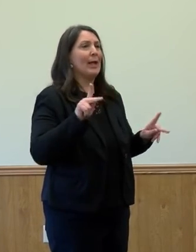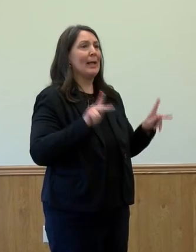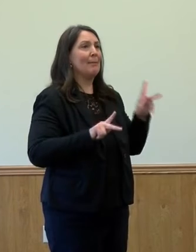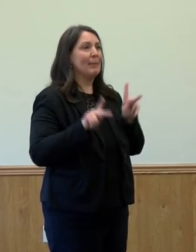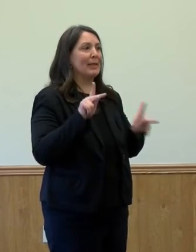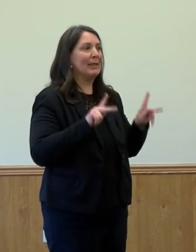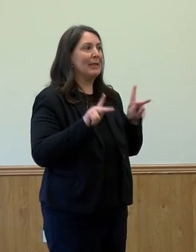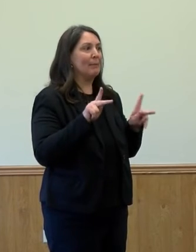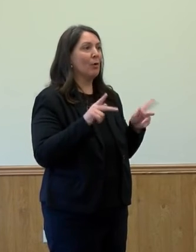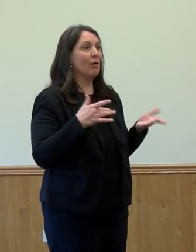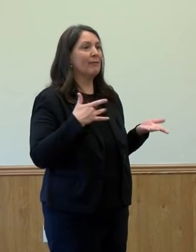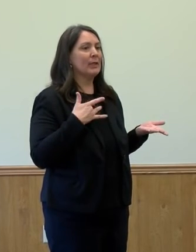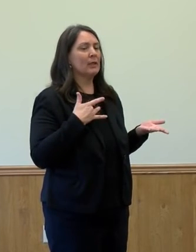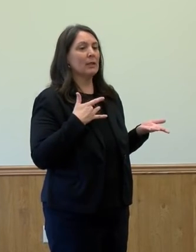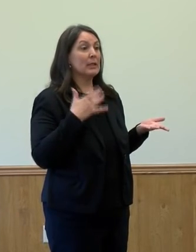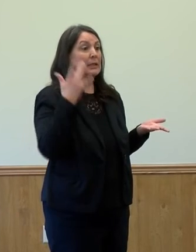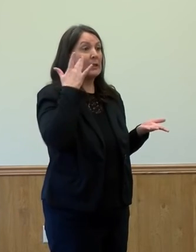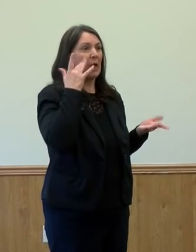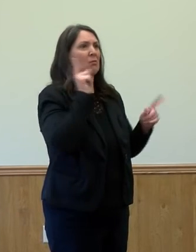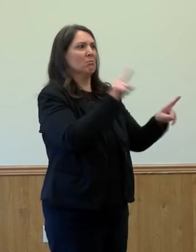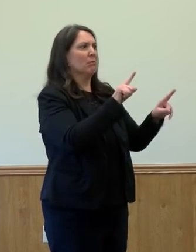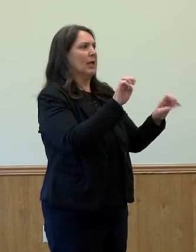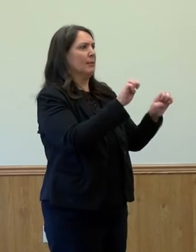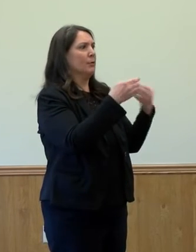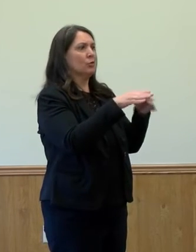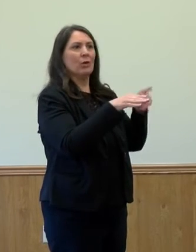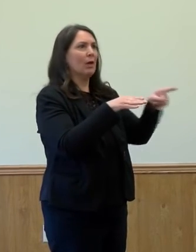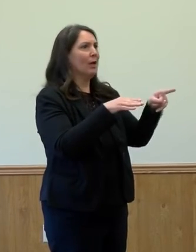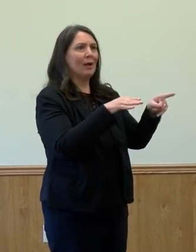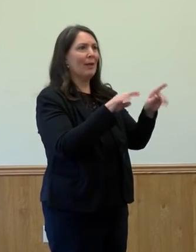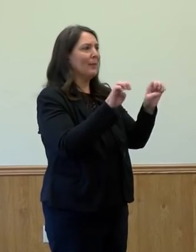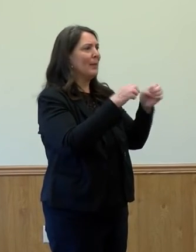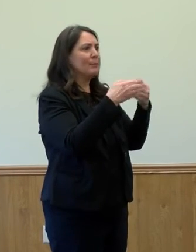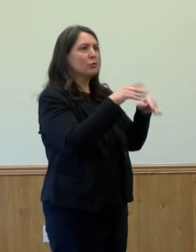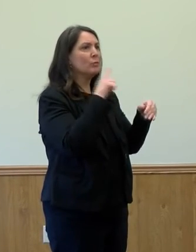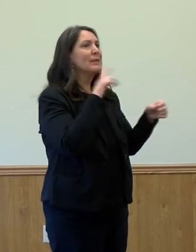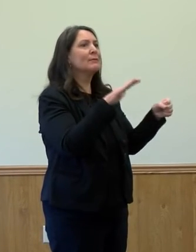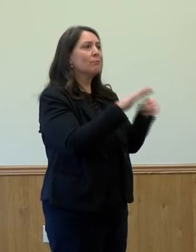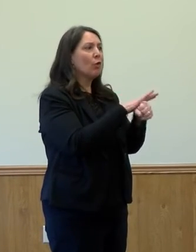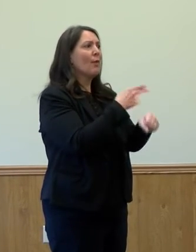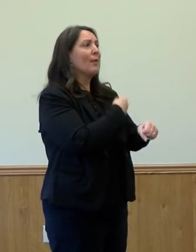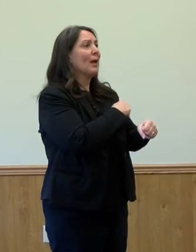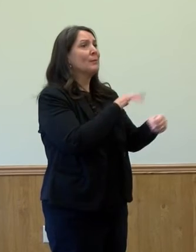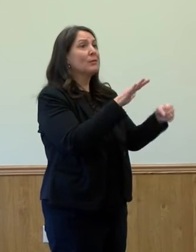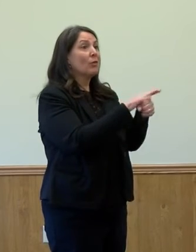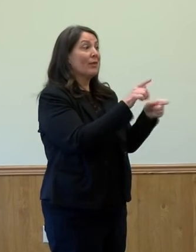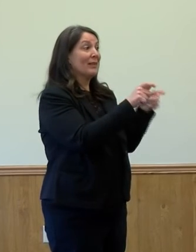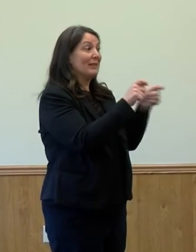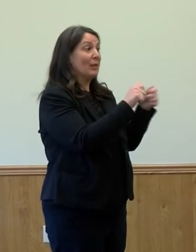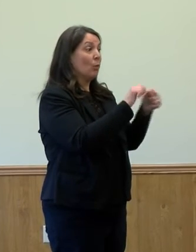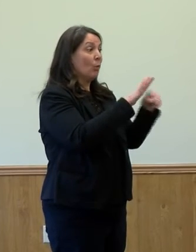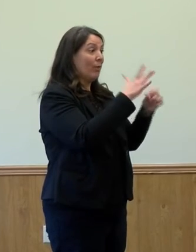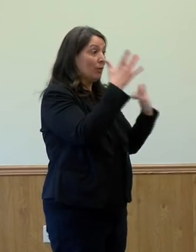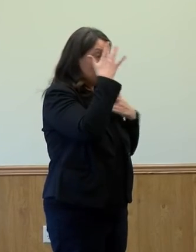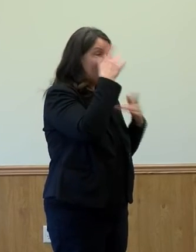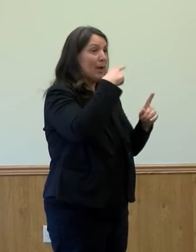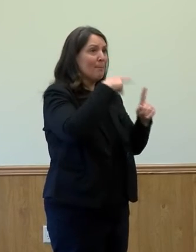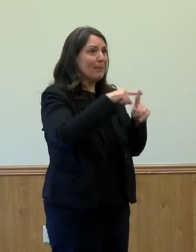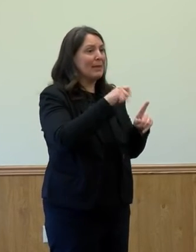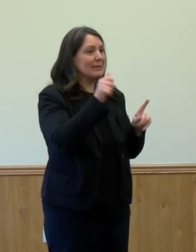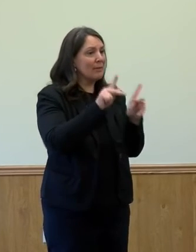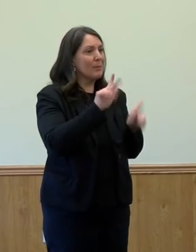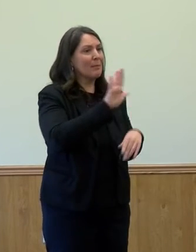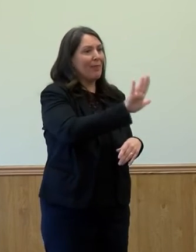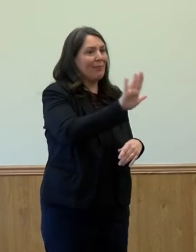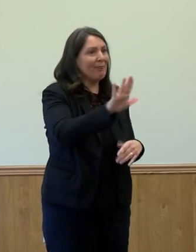needing to recognize that our hospital systems are at a verge. They're dealing with COVID. They're also dealing with routine illnesses and routine